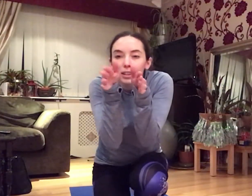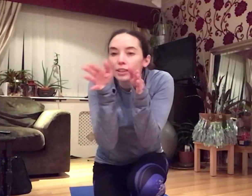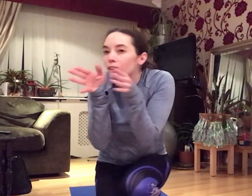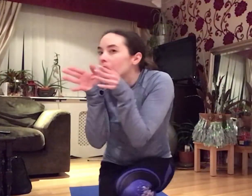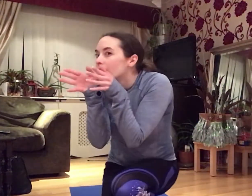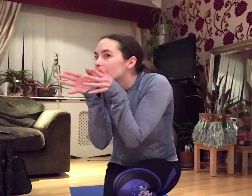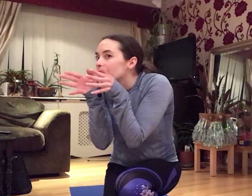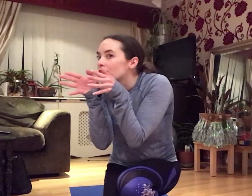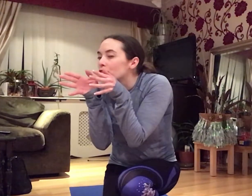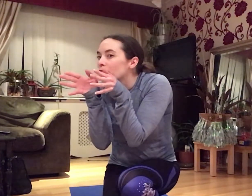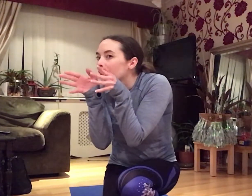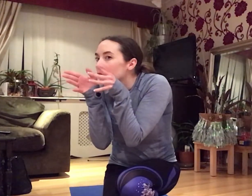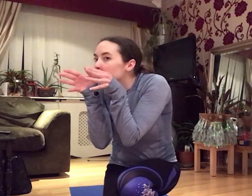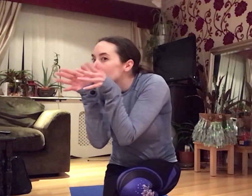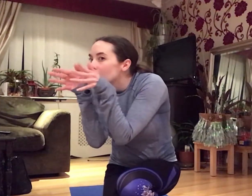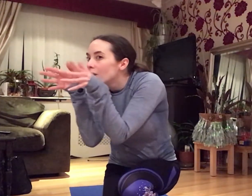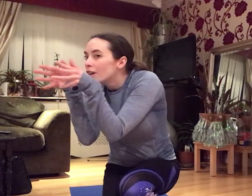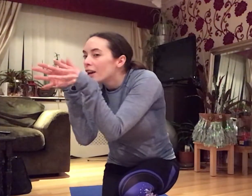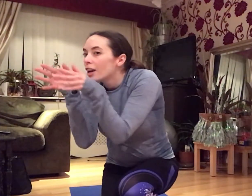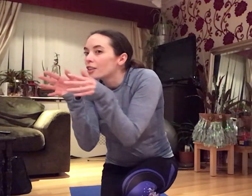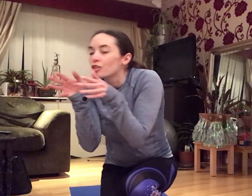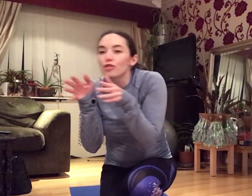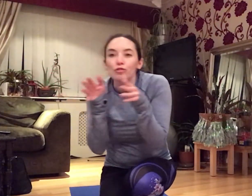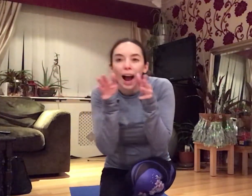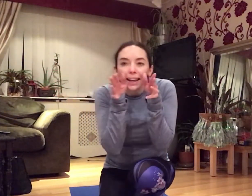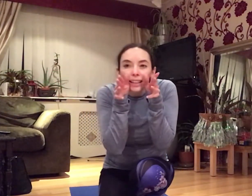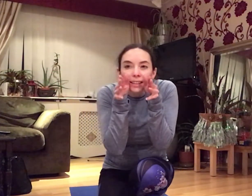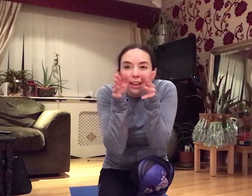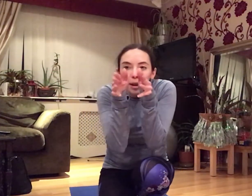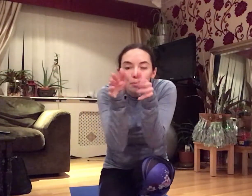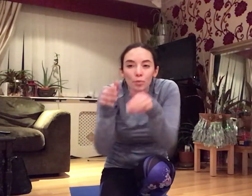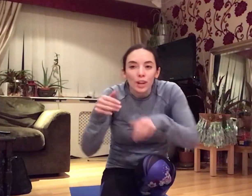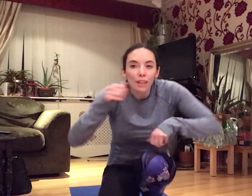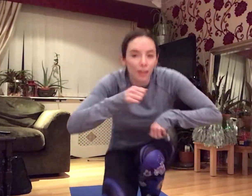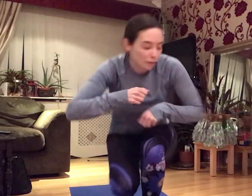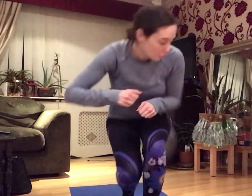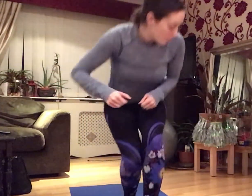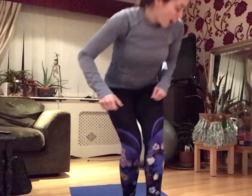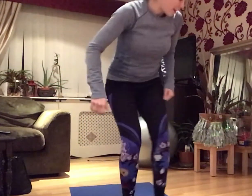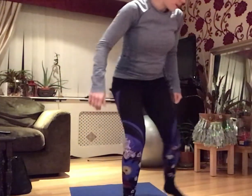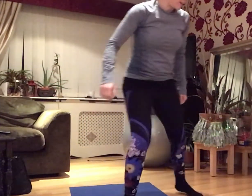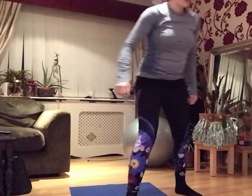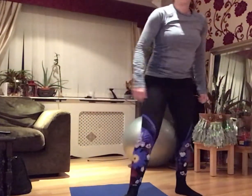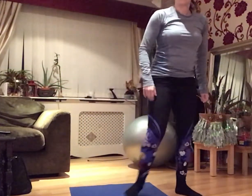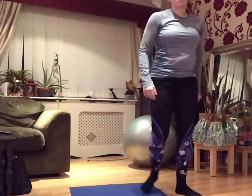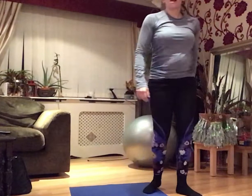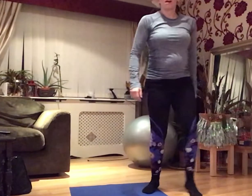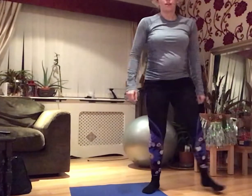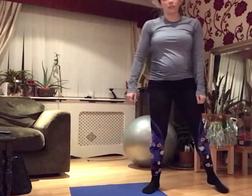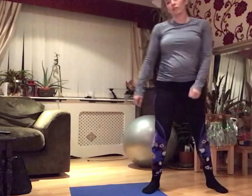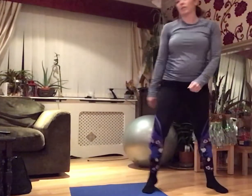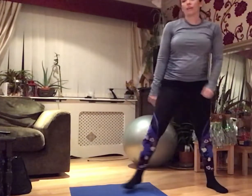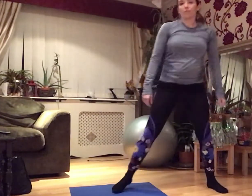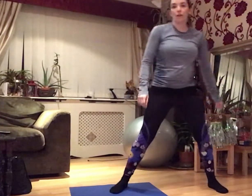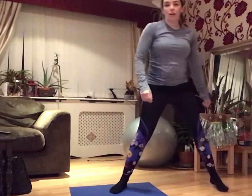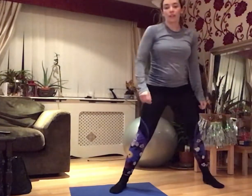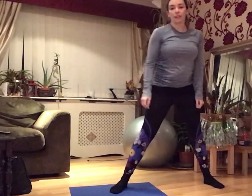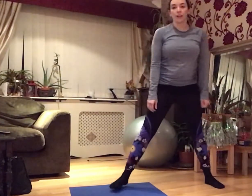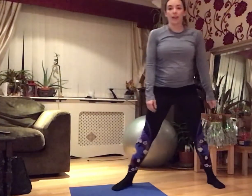Dragon. There's the flames. The dragon breathing fire. So we're going to have